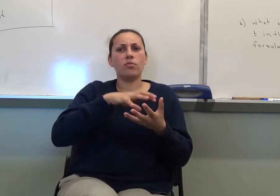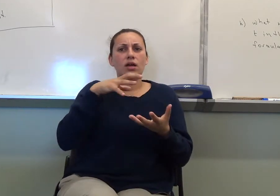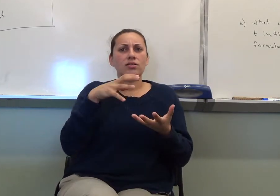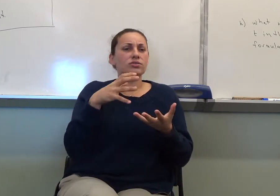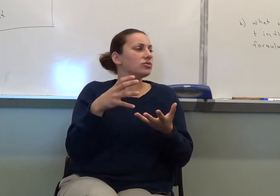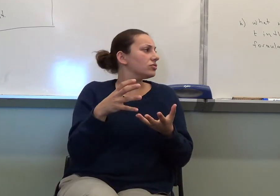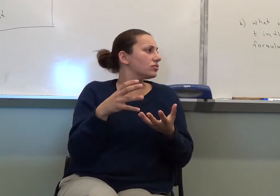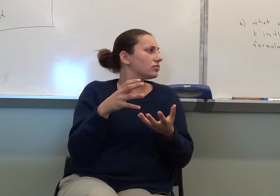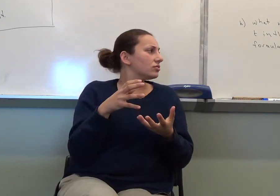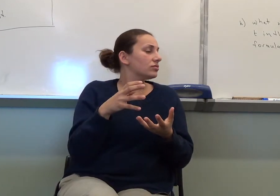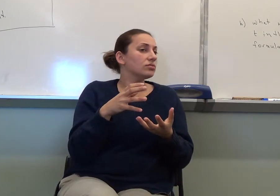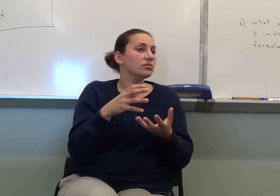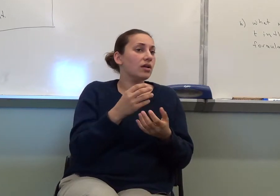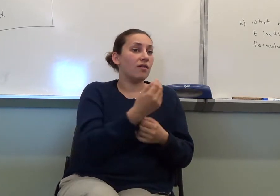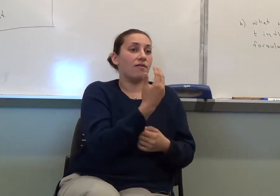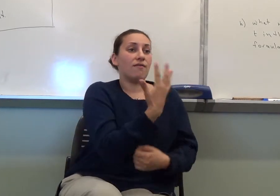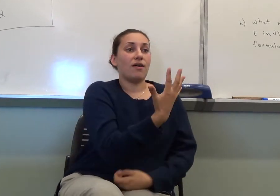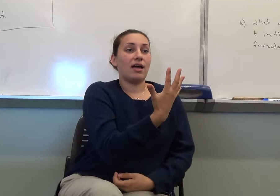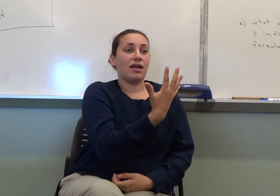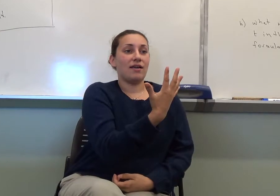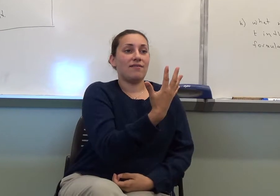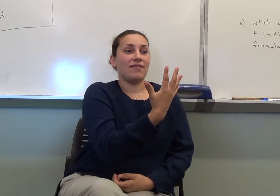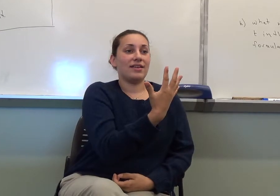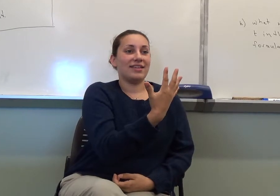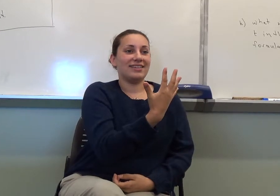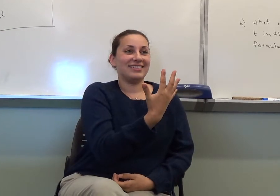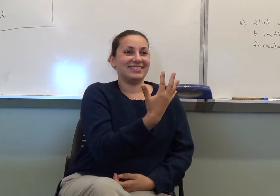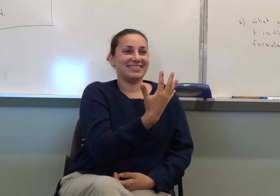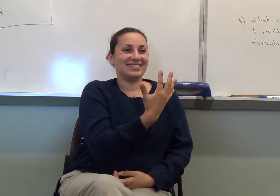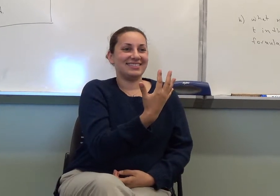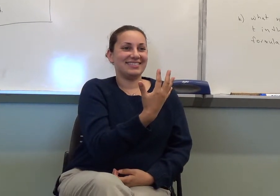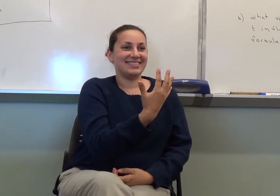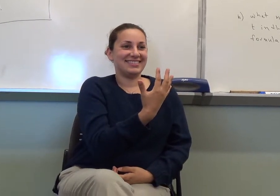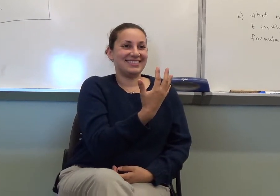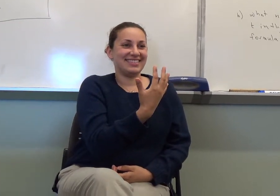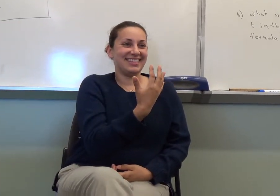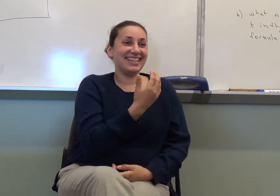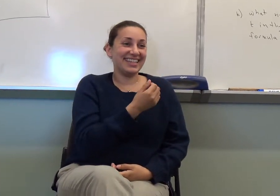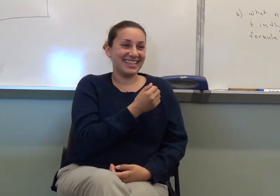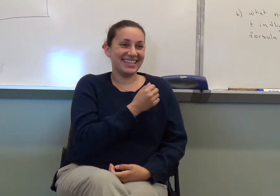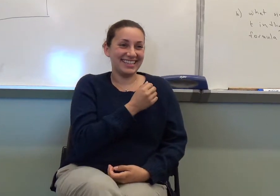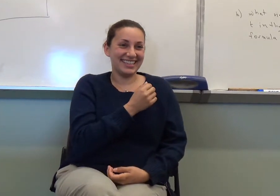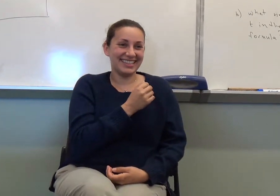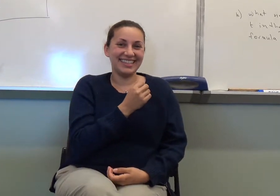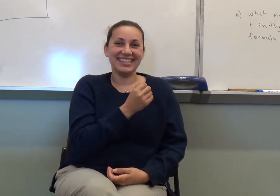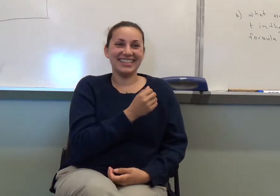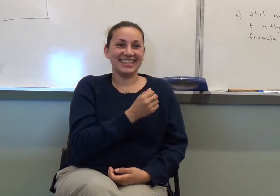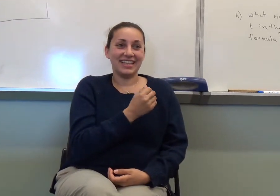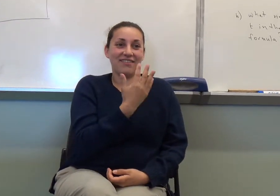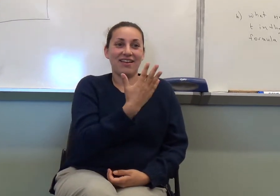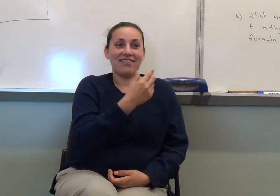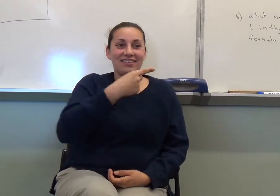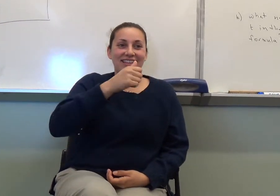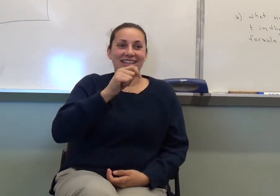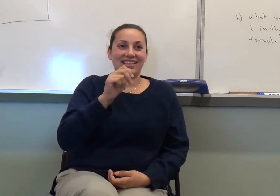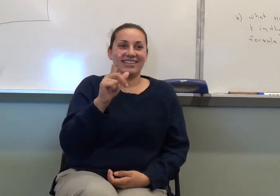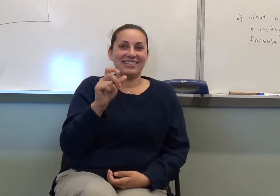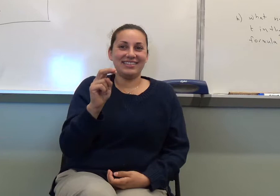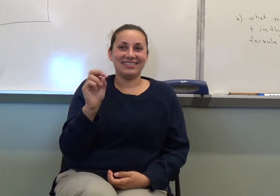Went from 5 gallons to 1.6 gallons, so the amount of the decrease is how much? 3.4. So it's going to